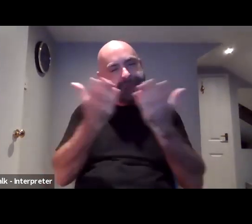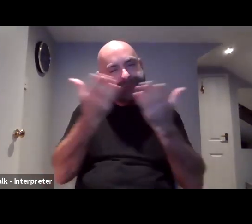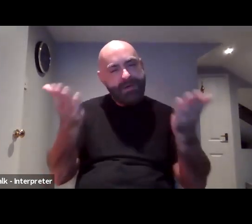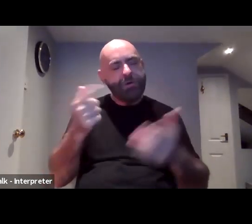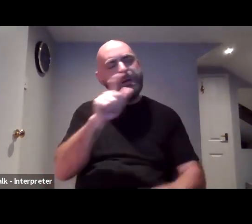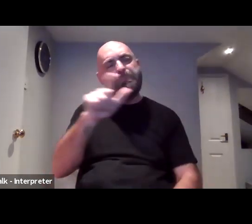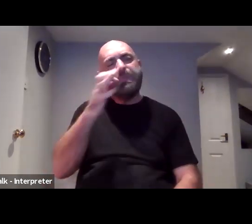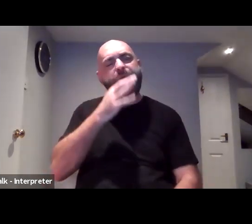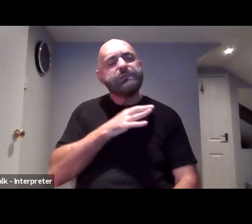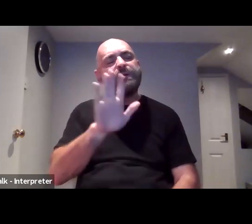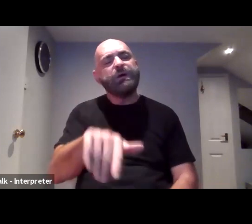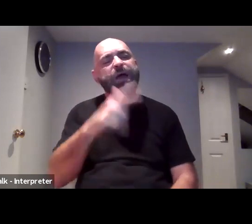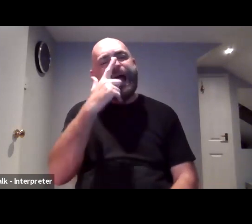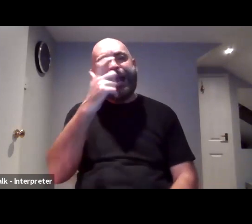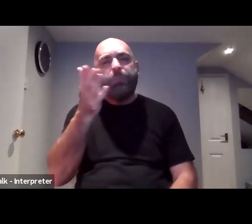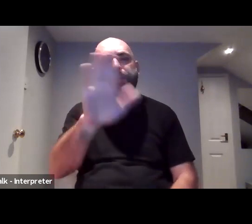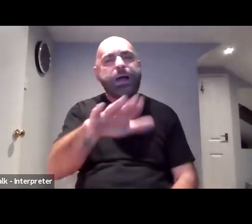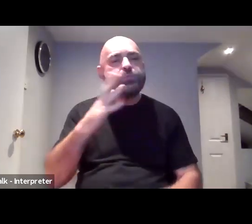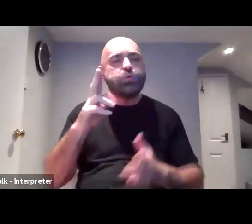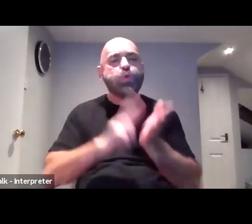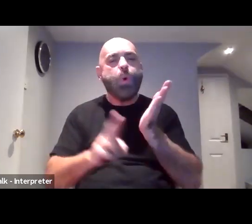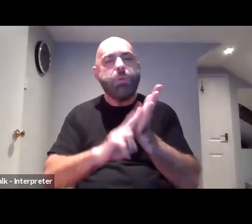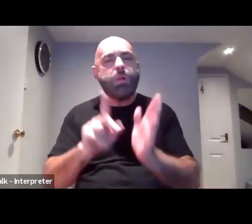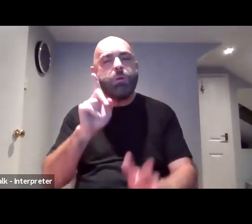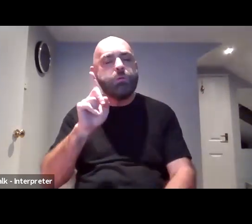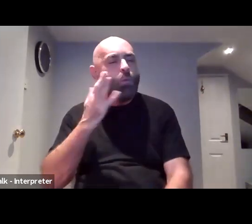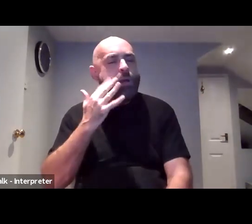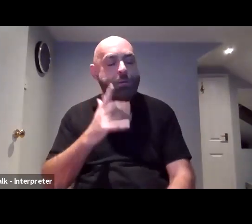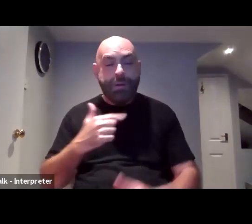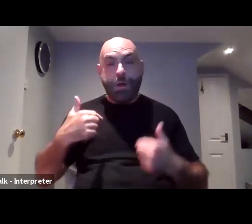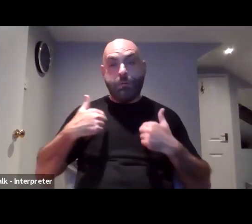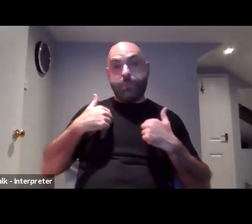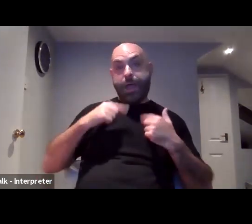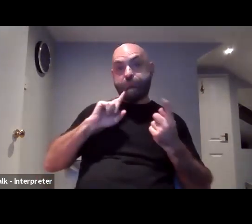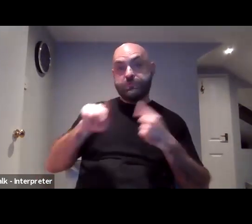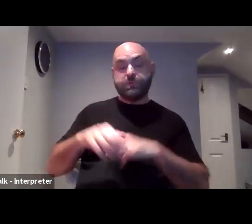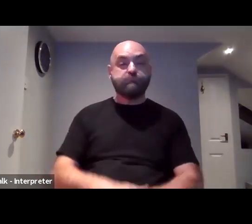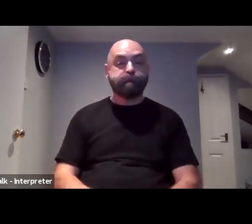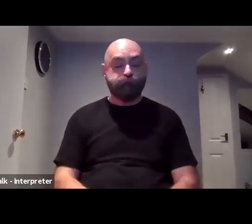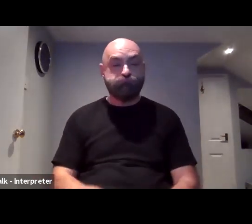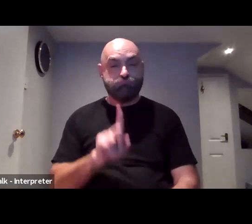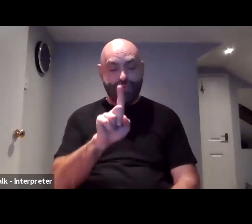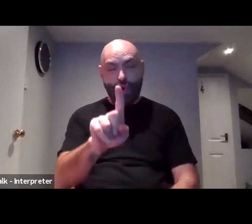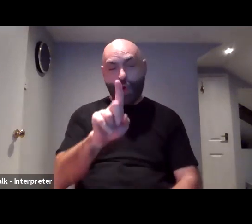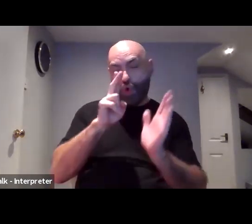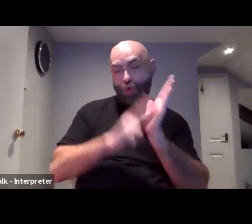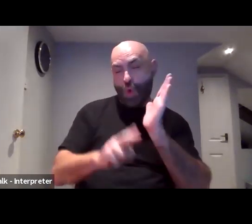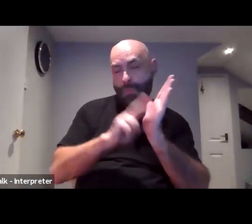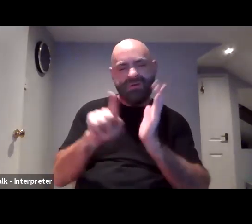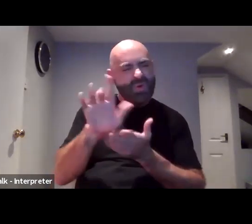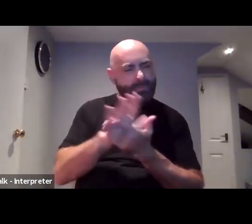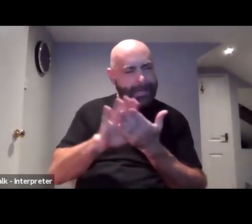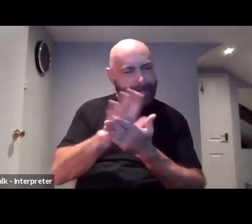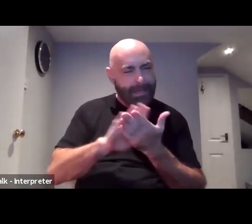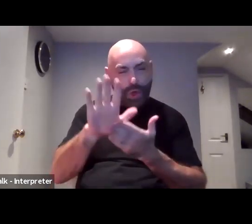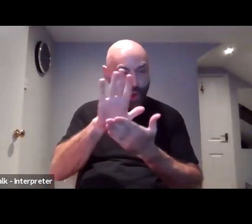People ask, when can we go back to normal? And my response is, if by normal you mean the